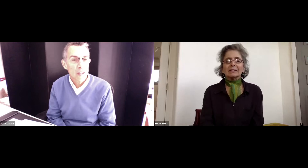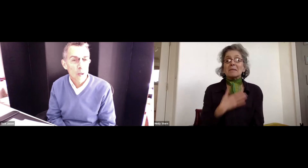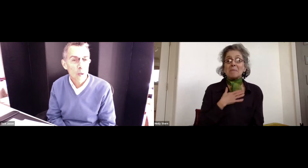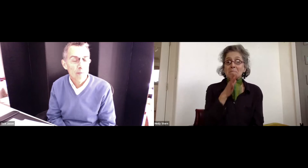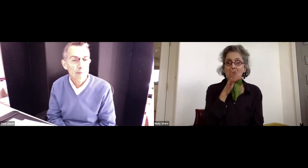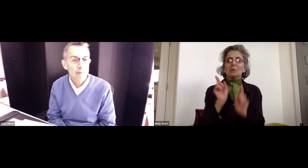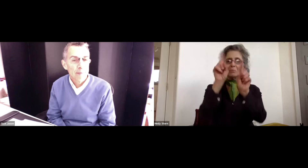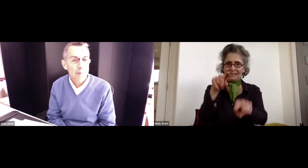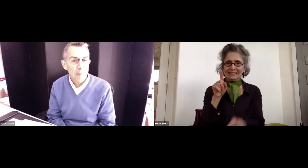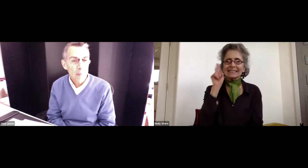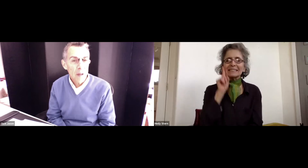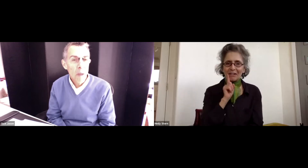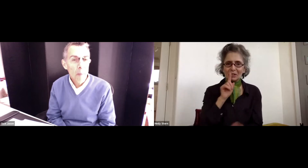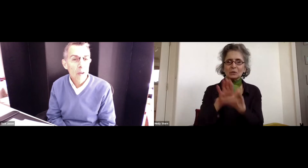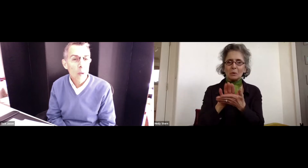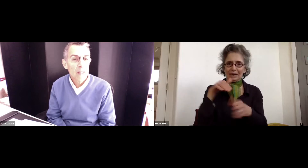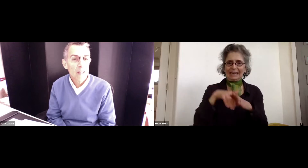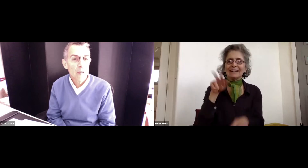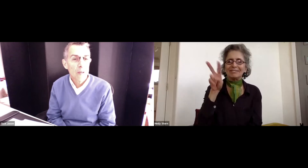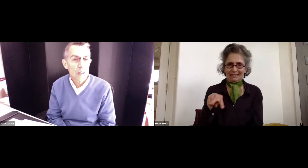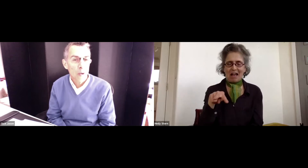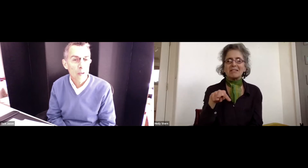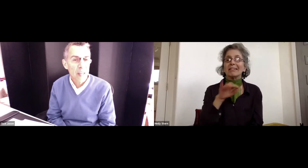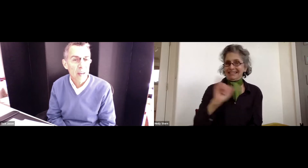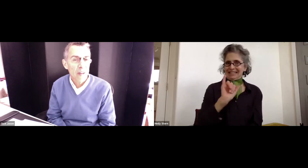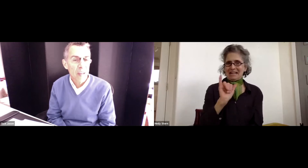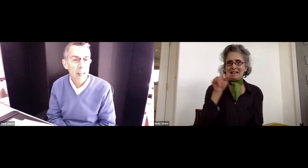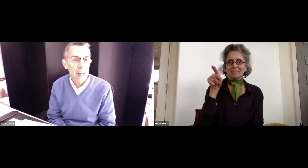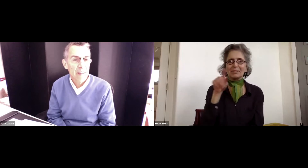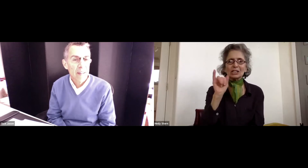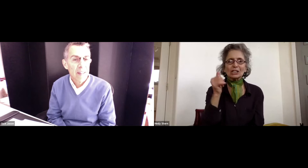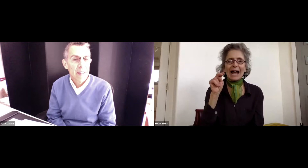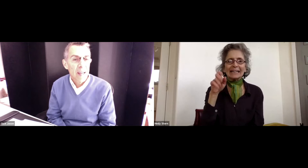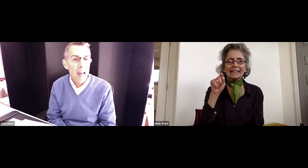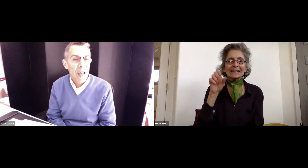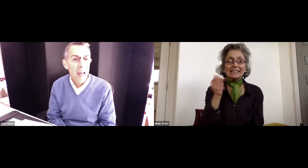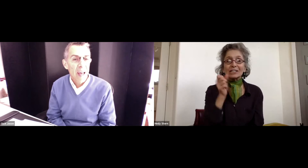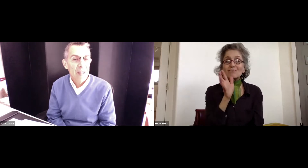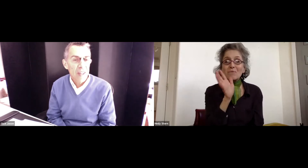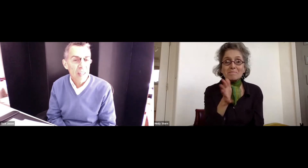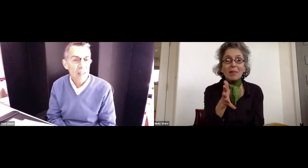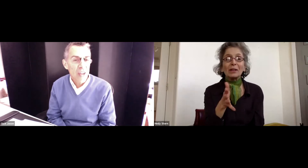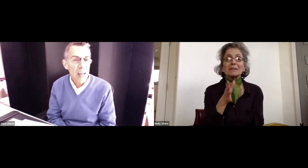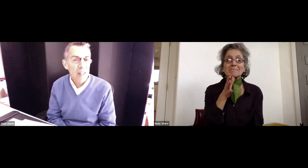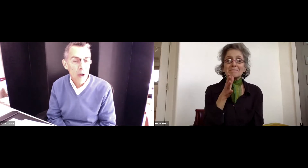school. My mother went to the School for the Deaf in Vienna, just as Janet's grandmother